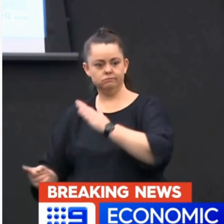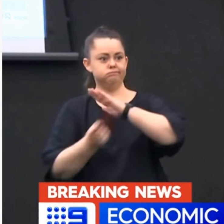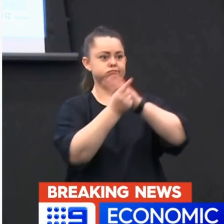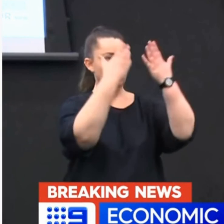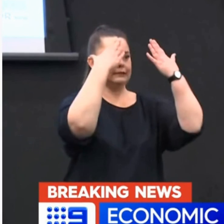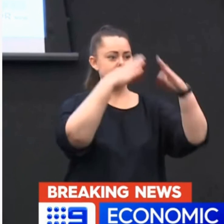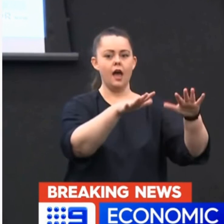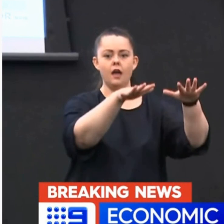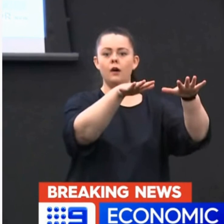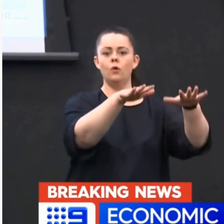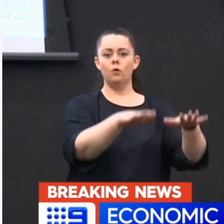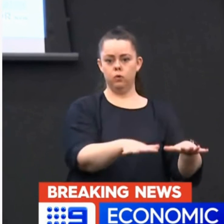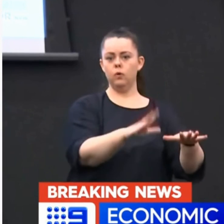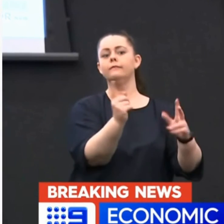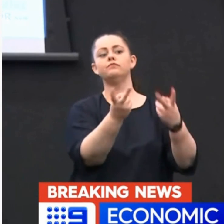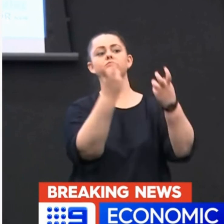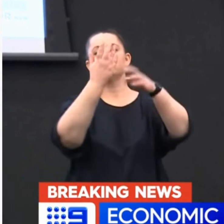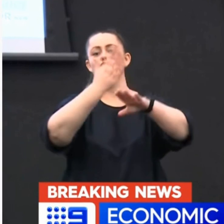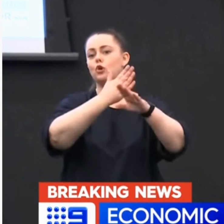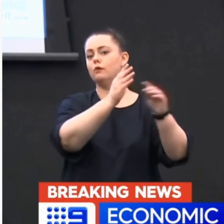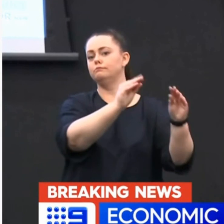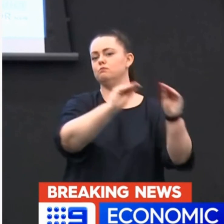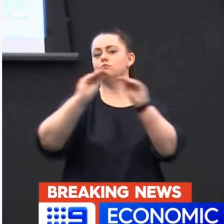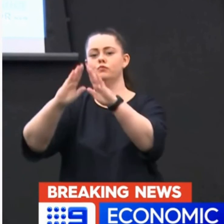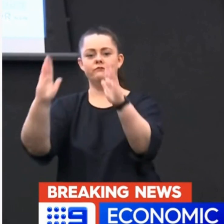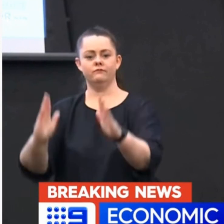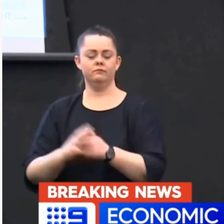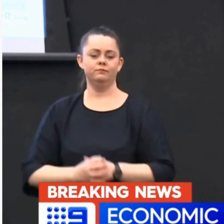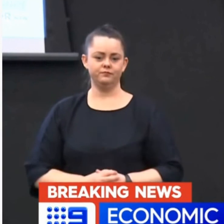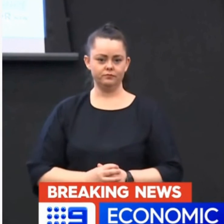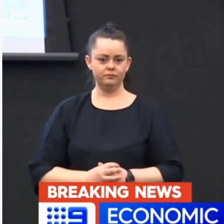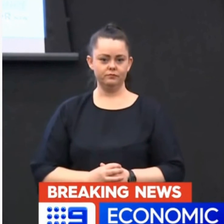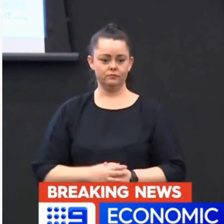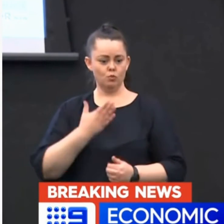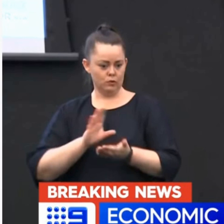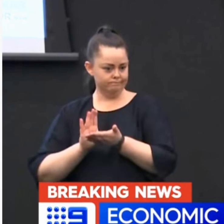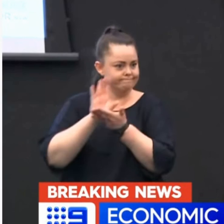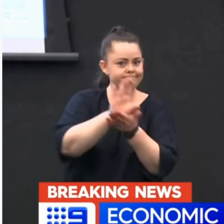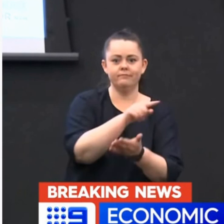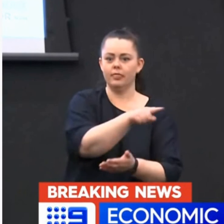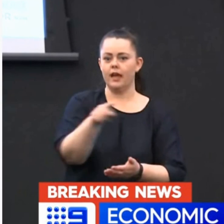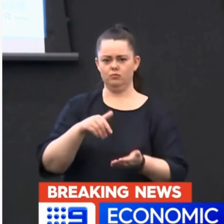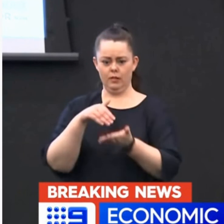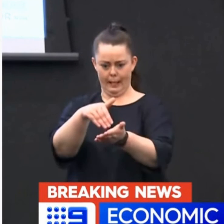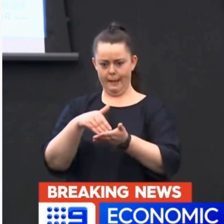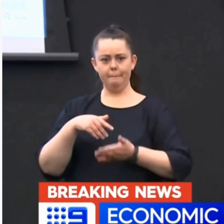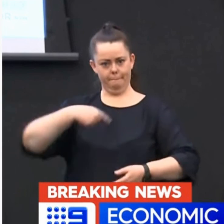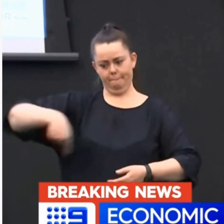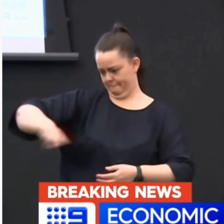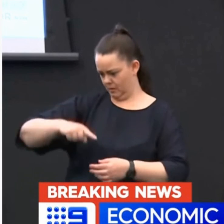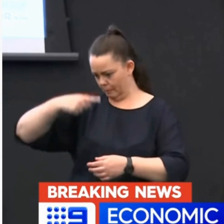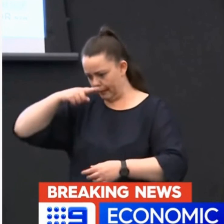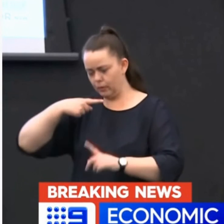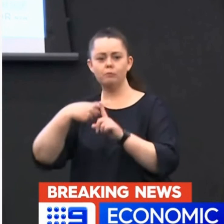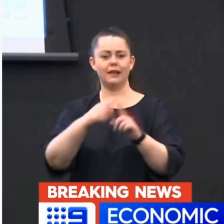violence, but it will create jobs and turbocharge our construction industry. Just as, in addition to what we're doing, investing in social